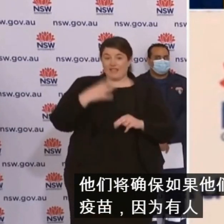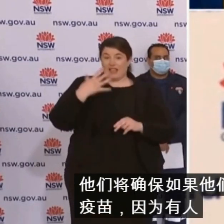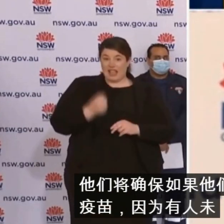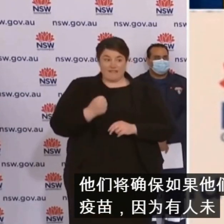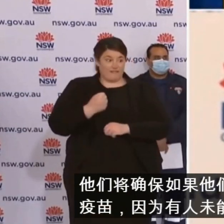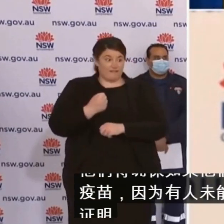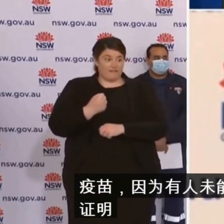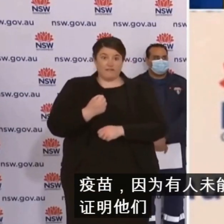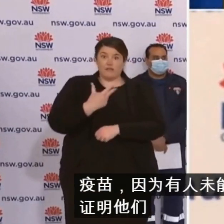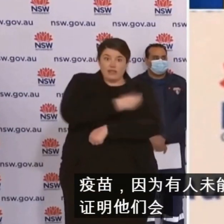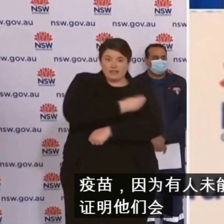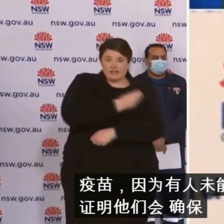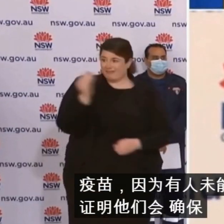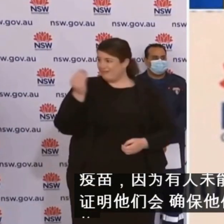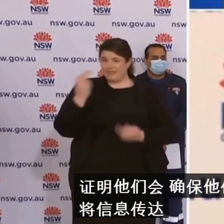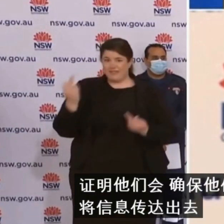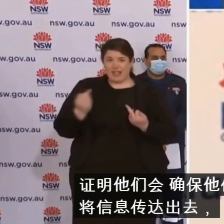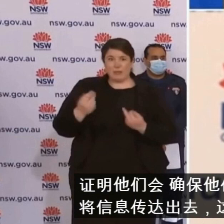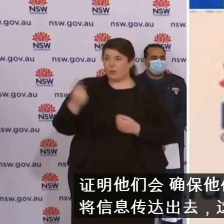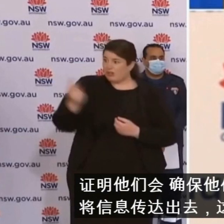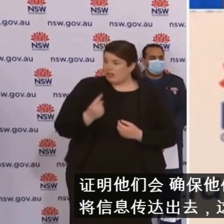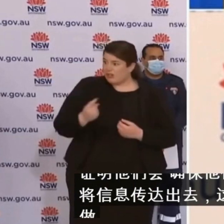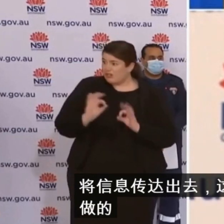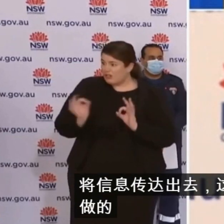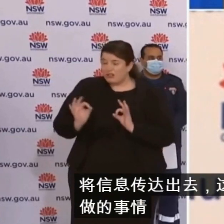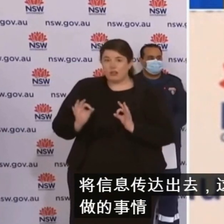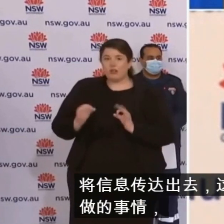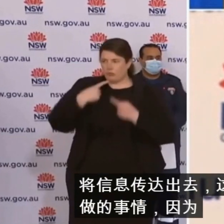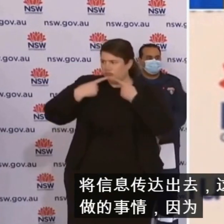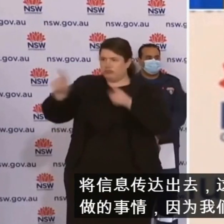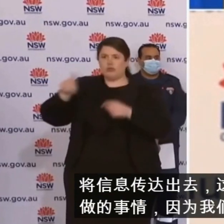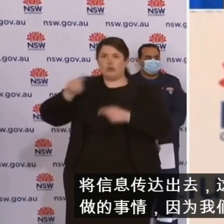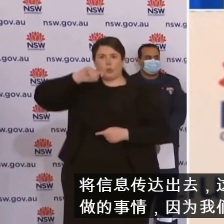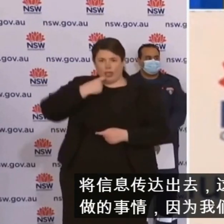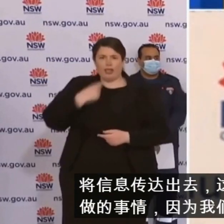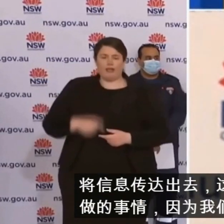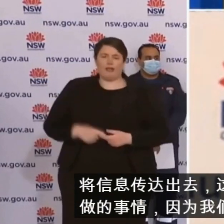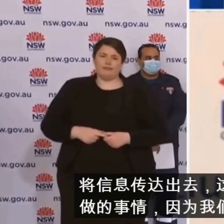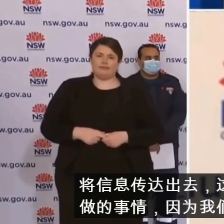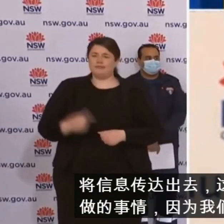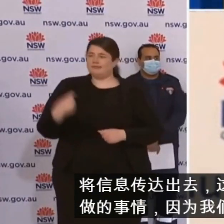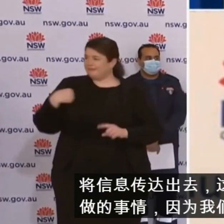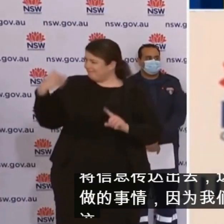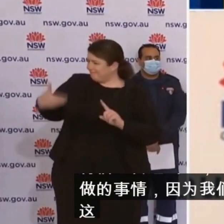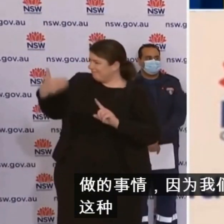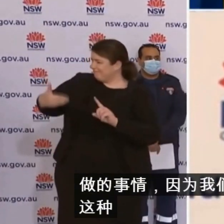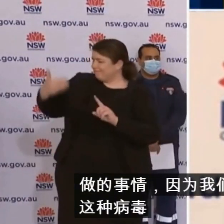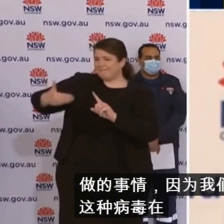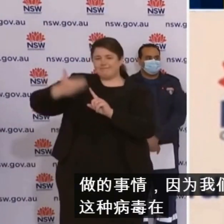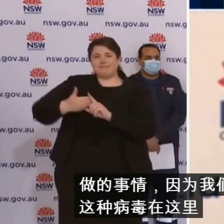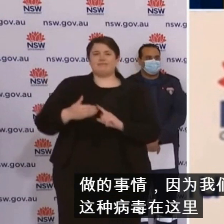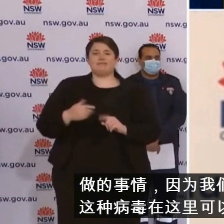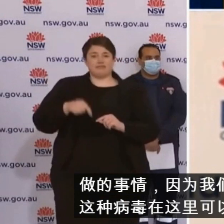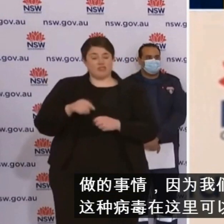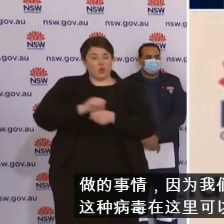because somebody has failed to show, they'll make sure they get the messages out, and that's what they're doing. So, as we've heard many times, this